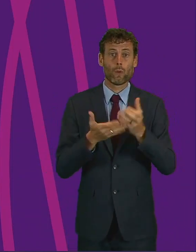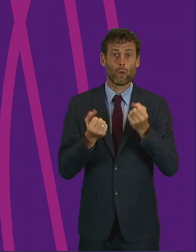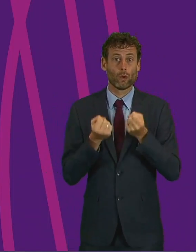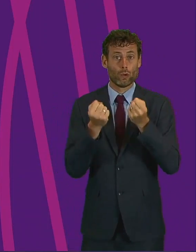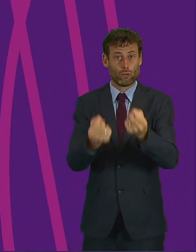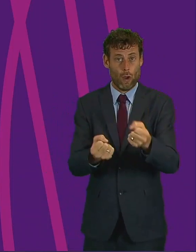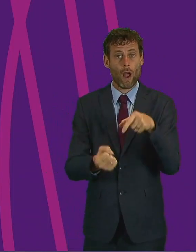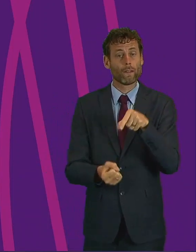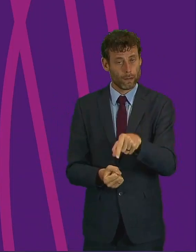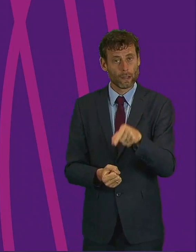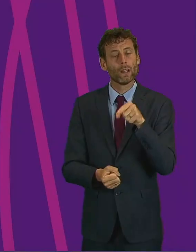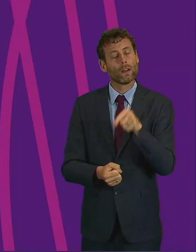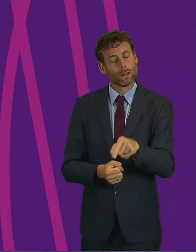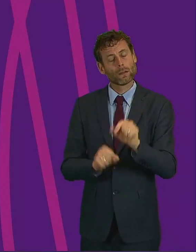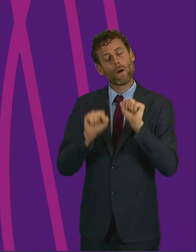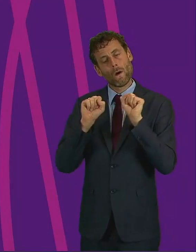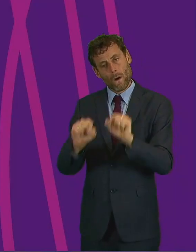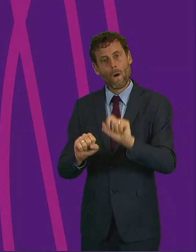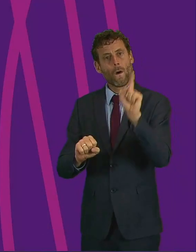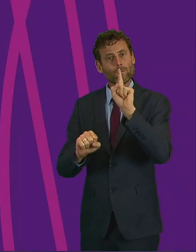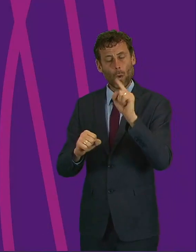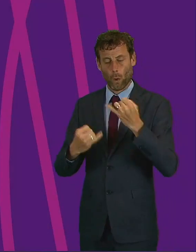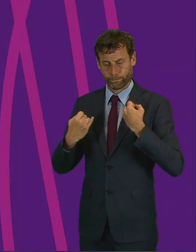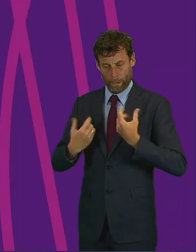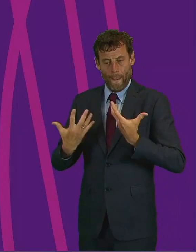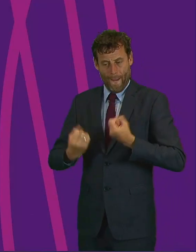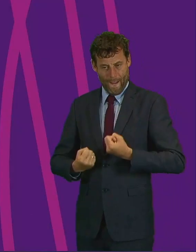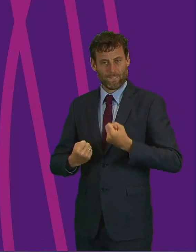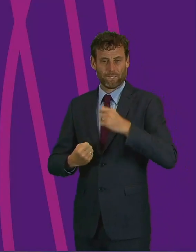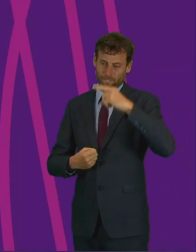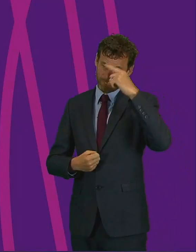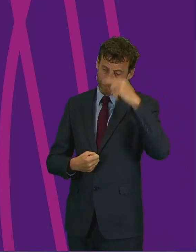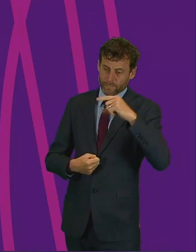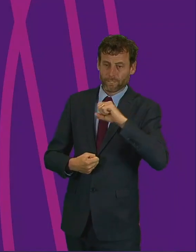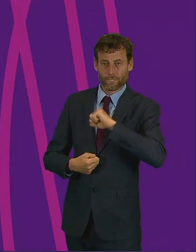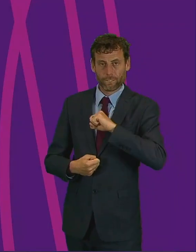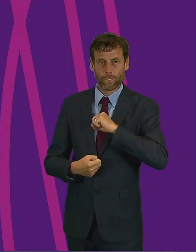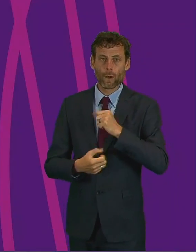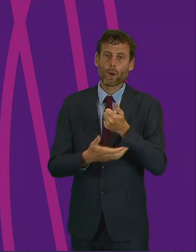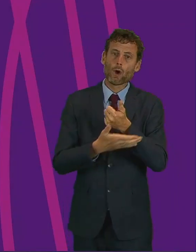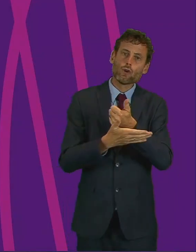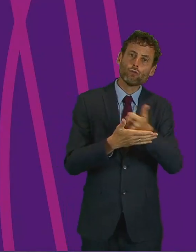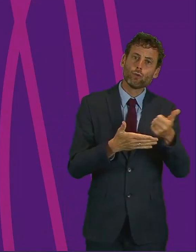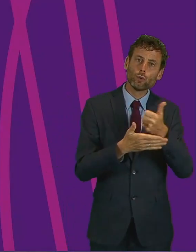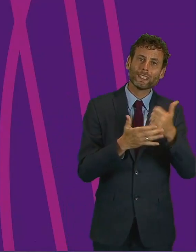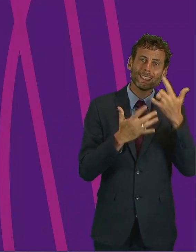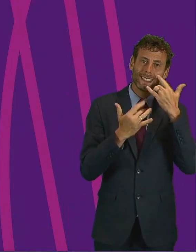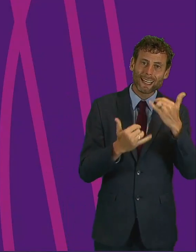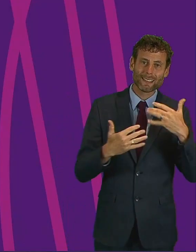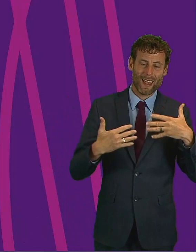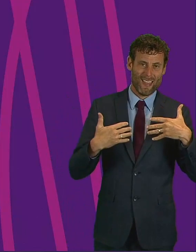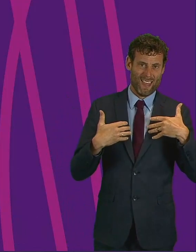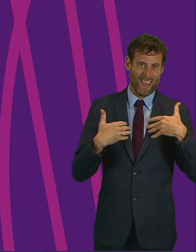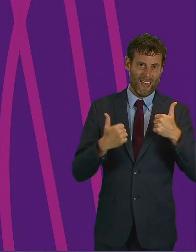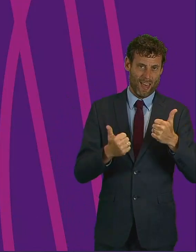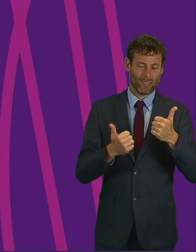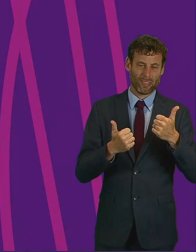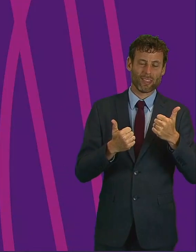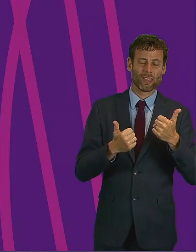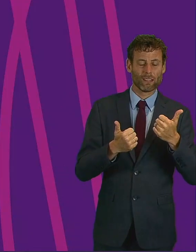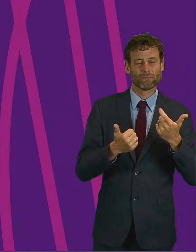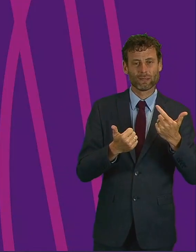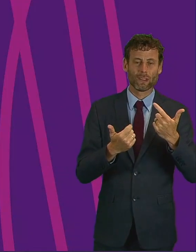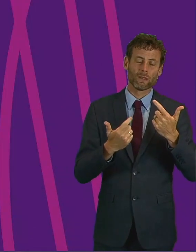for people who are symptomatic. The routine testing of health and care staff and non-symptomatic staff in care